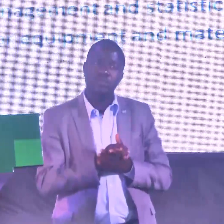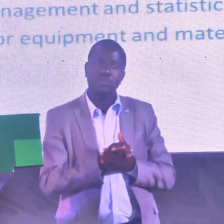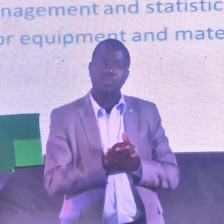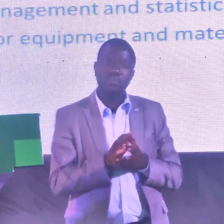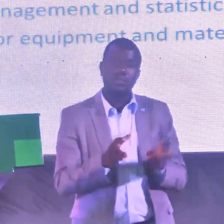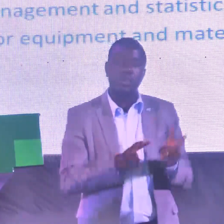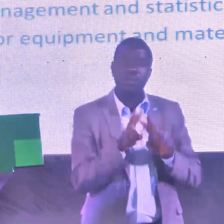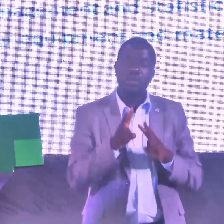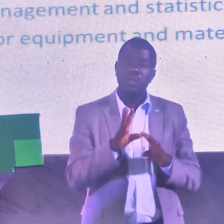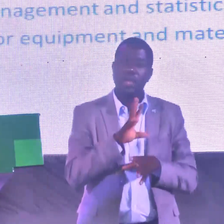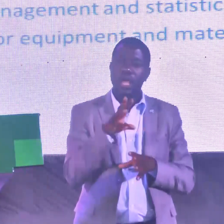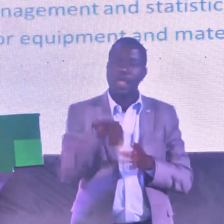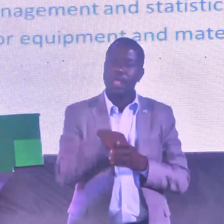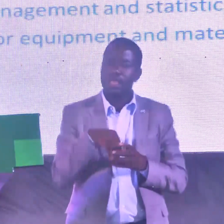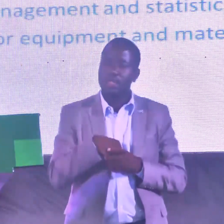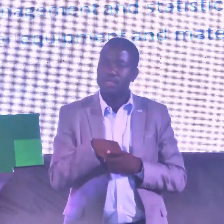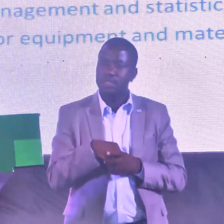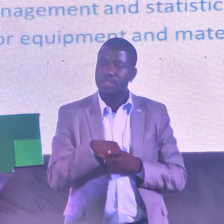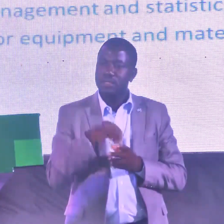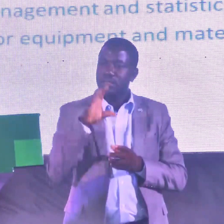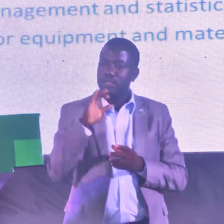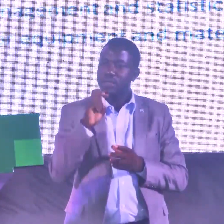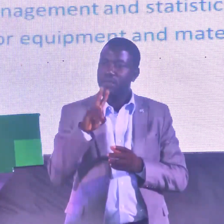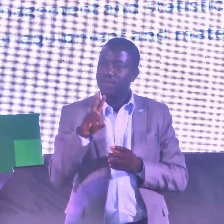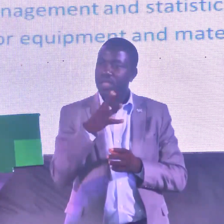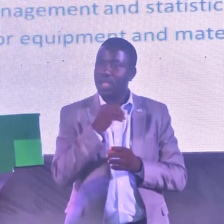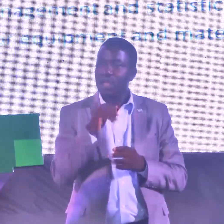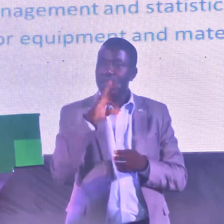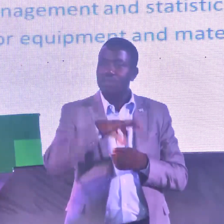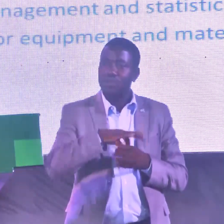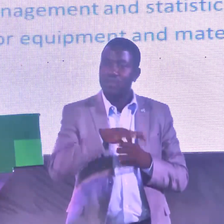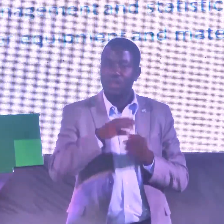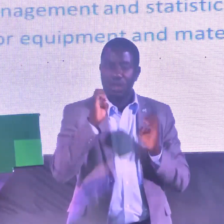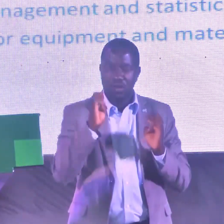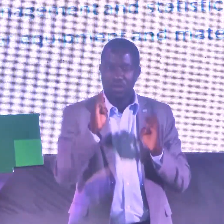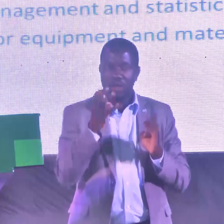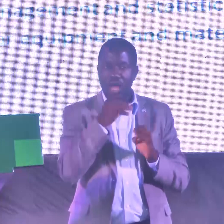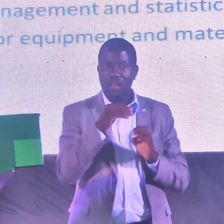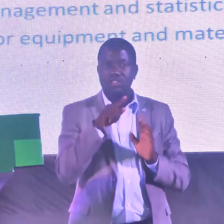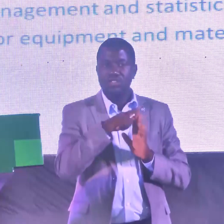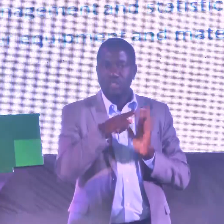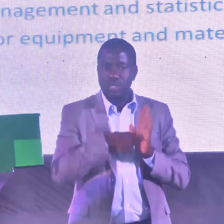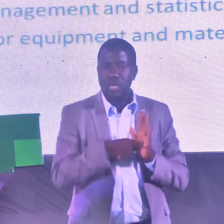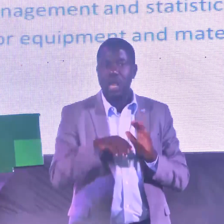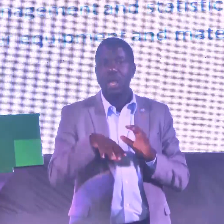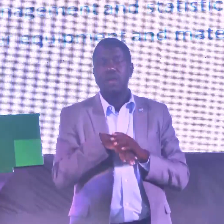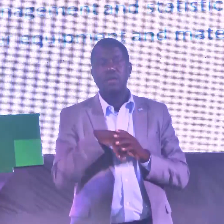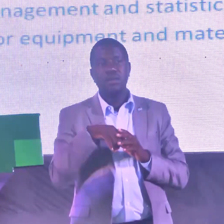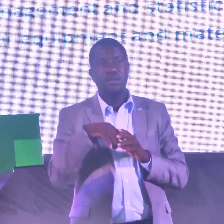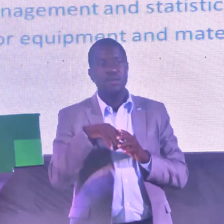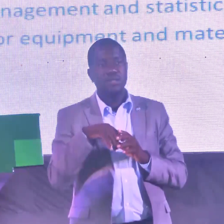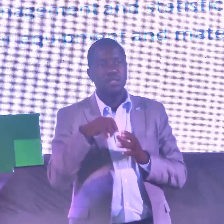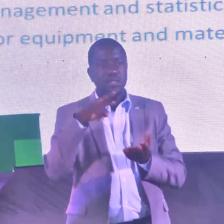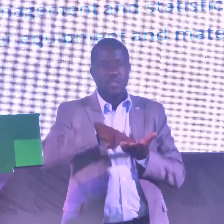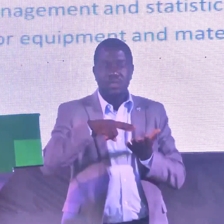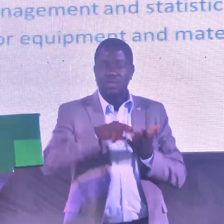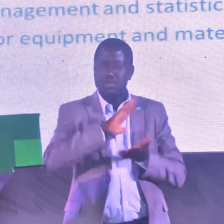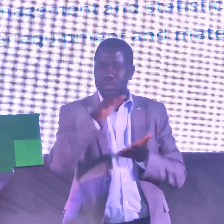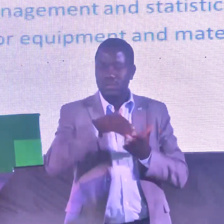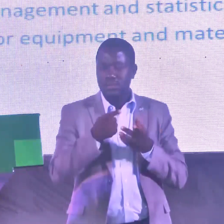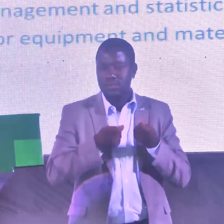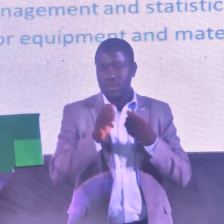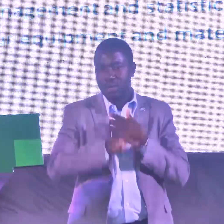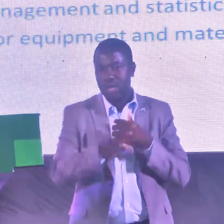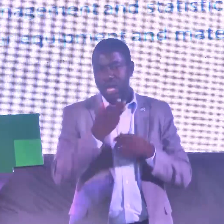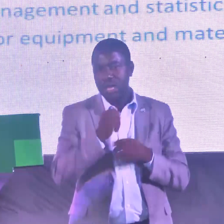monitored included civic and voter education and general outreach, registration center management and